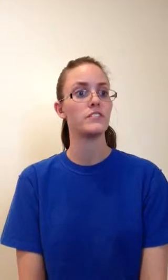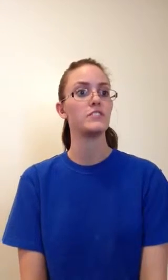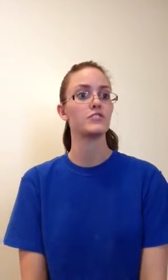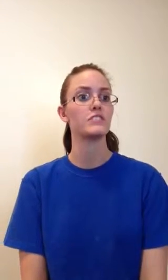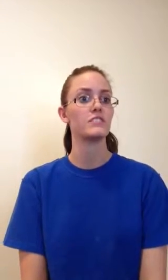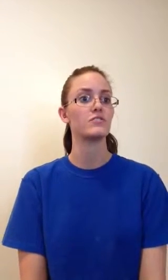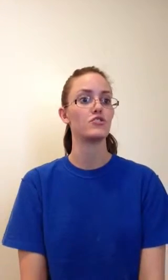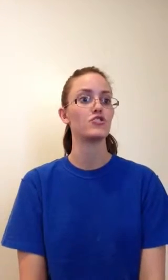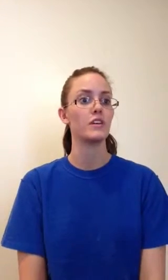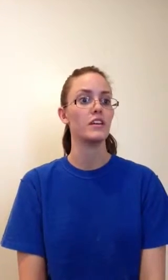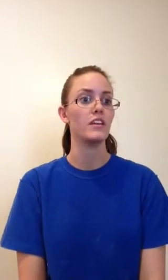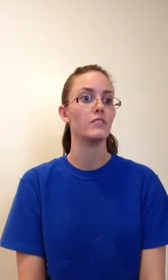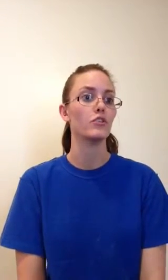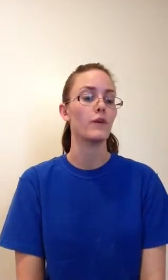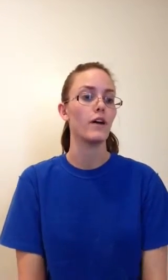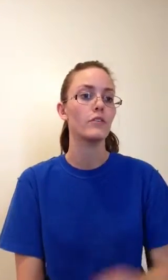senior citizens to join in and look around